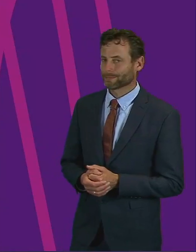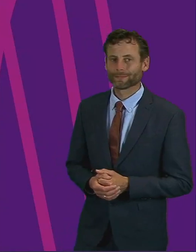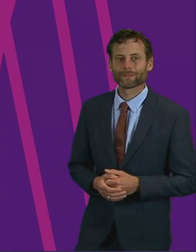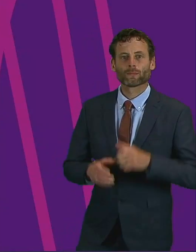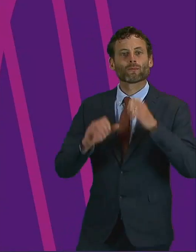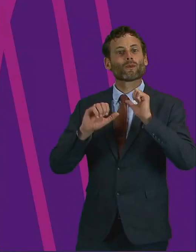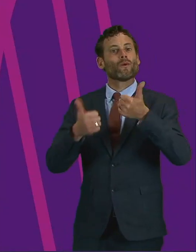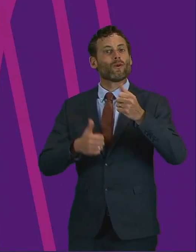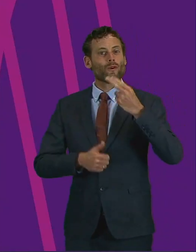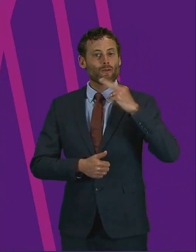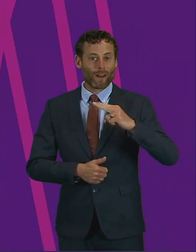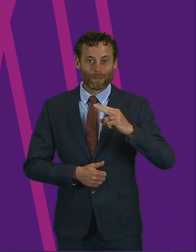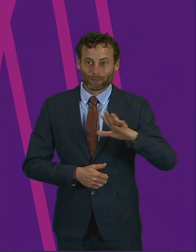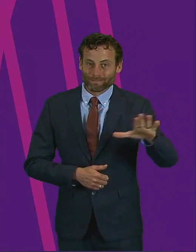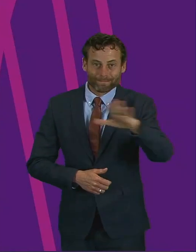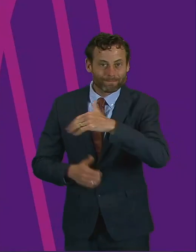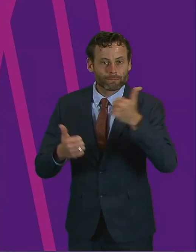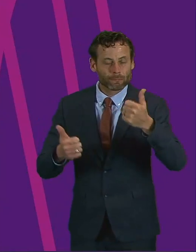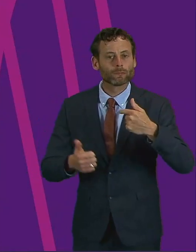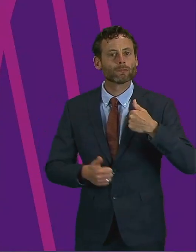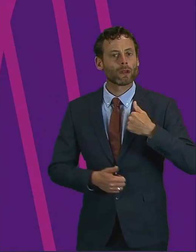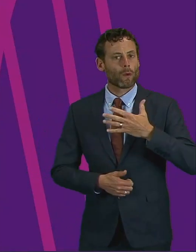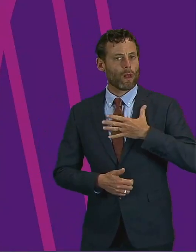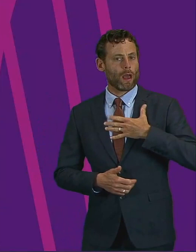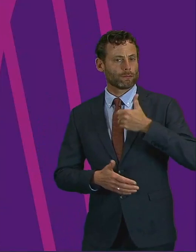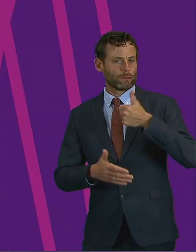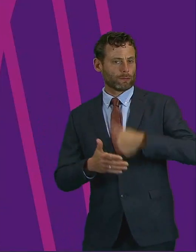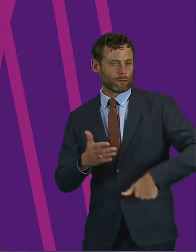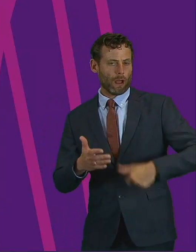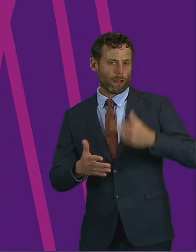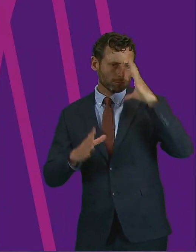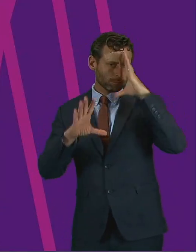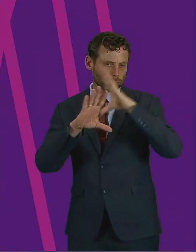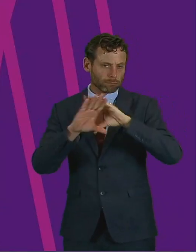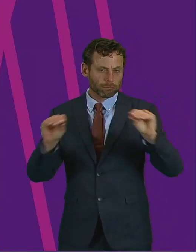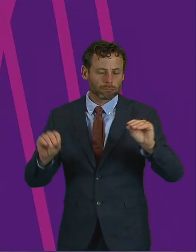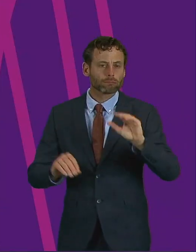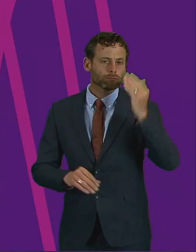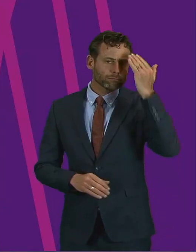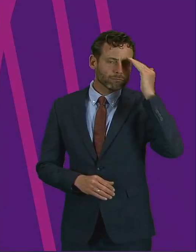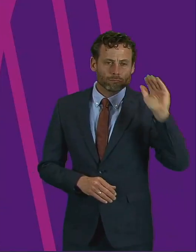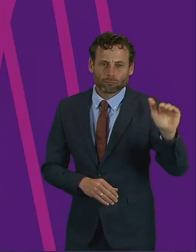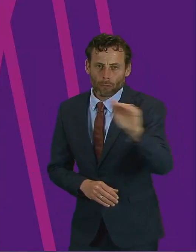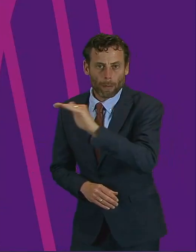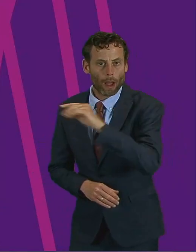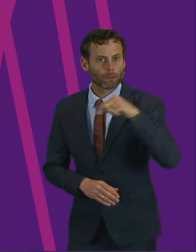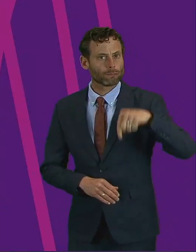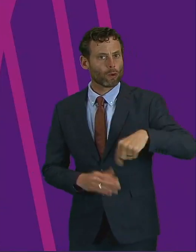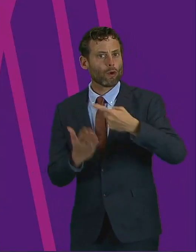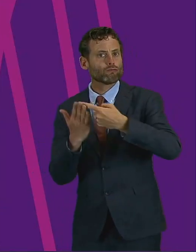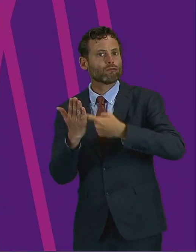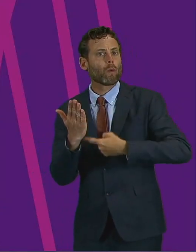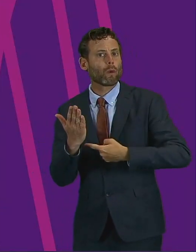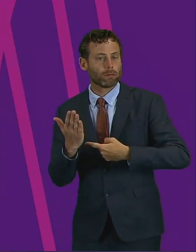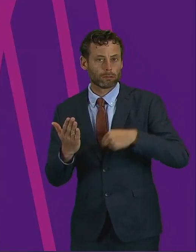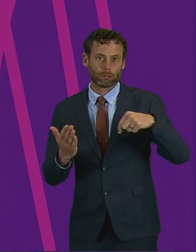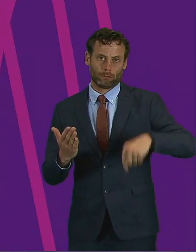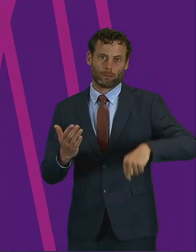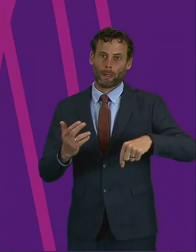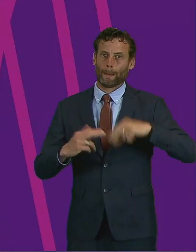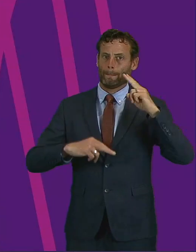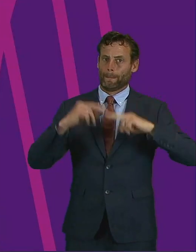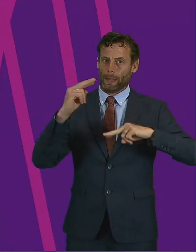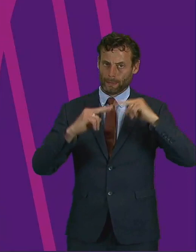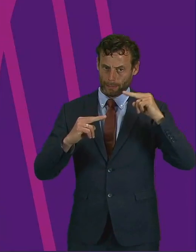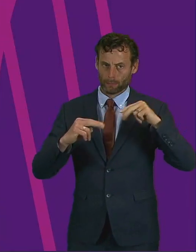Good afternoon, colleagues, and I'll begin as usual by just reminding members that social distancing rules are in place throughout the campus, including in the chamber. Just be careful,